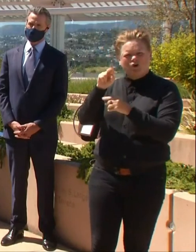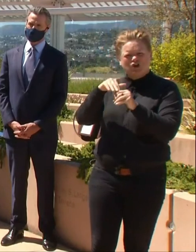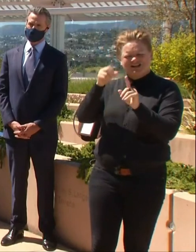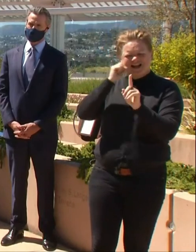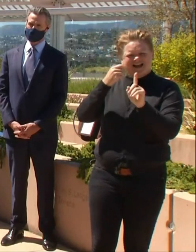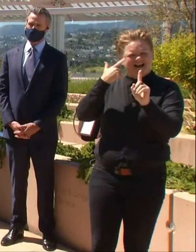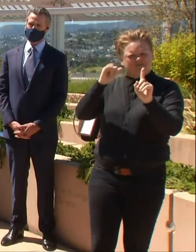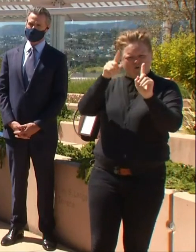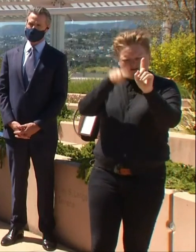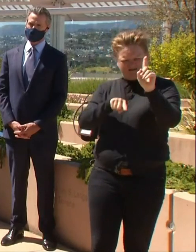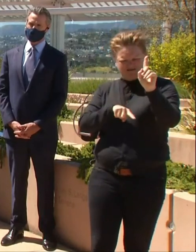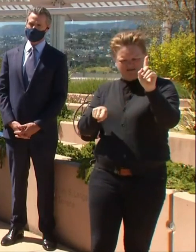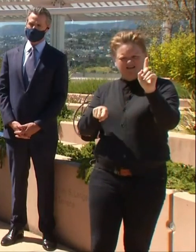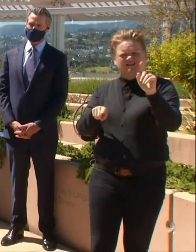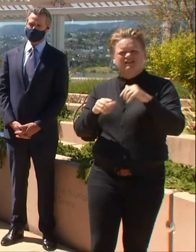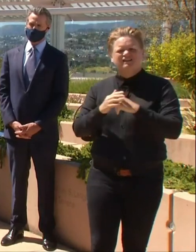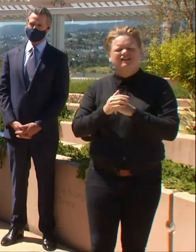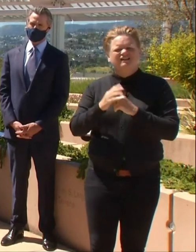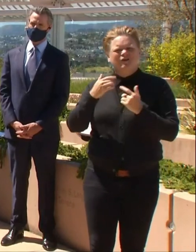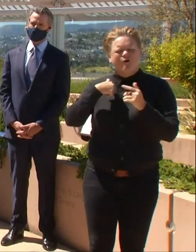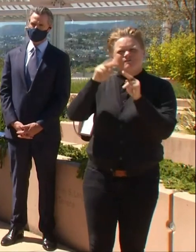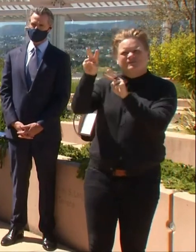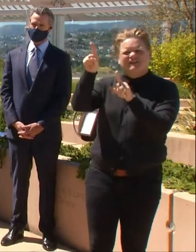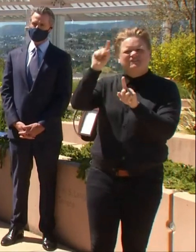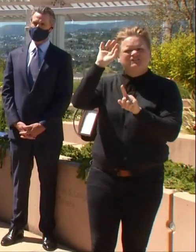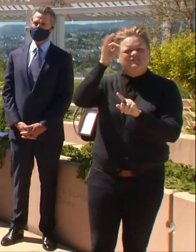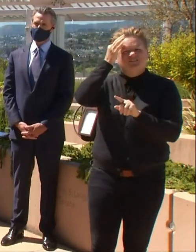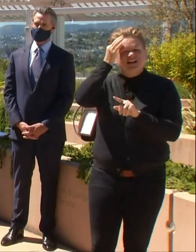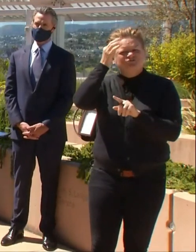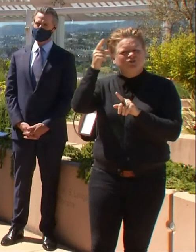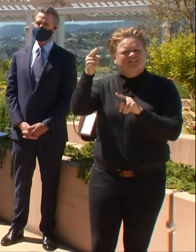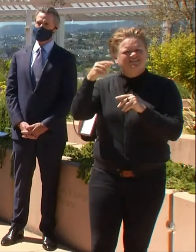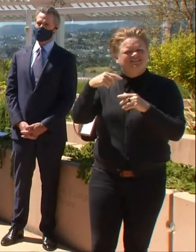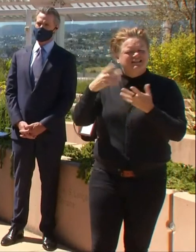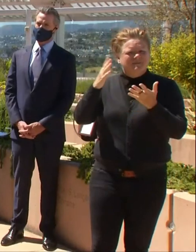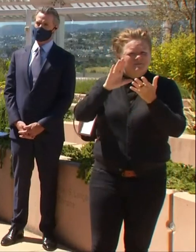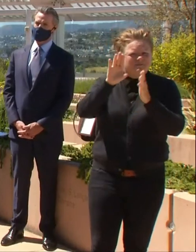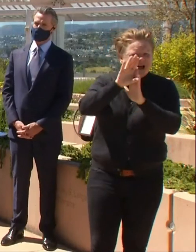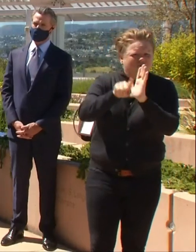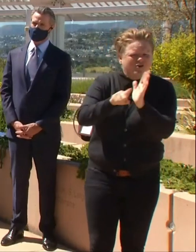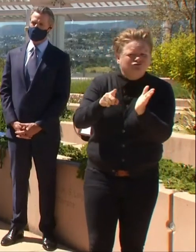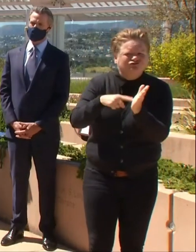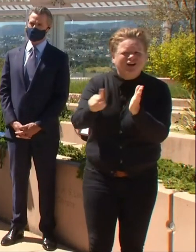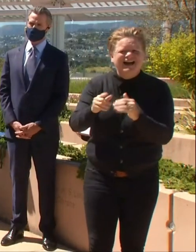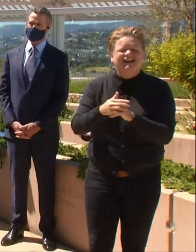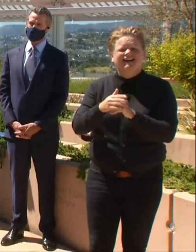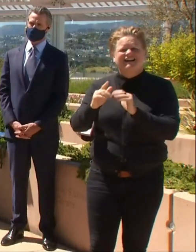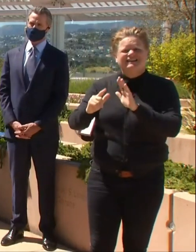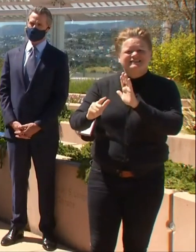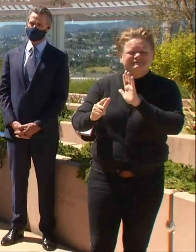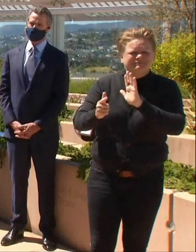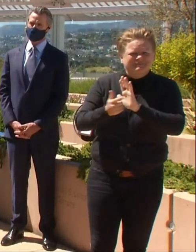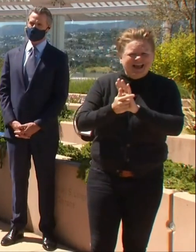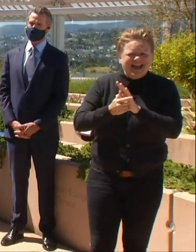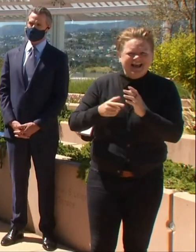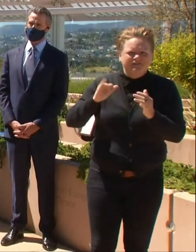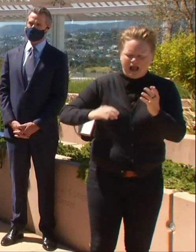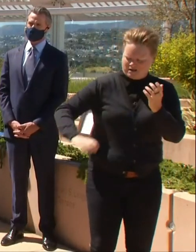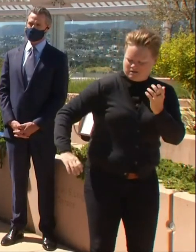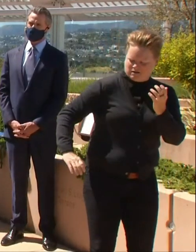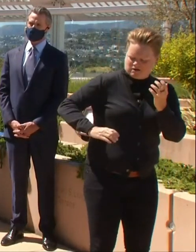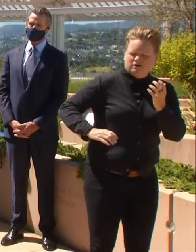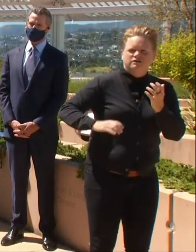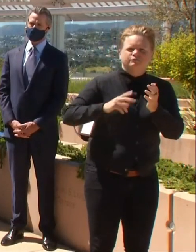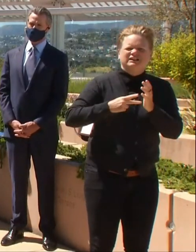took steps on universal background checks, on large capacity magazines, on an assault weapons ban, we would be safer. So we need to do what we can